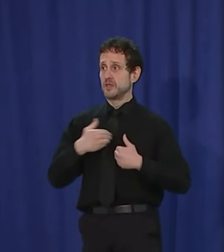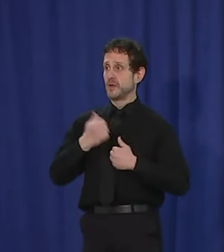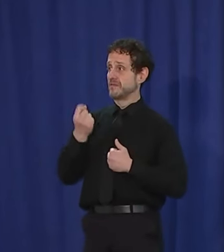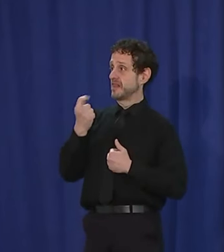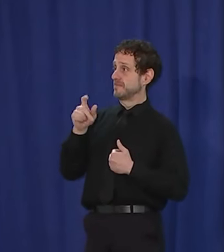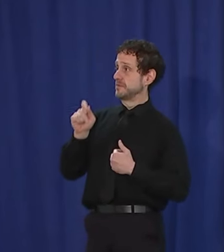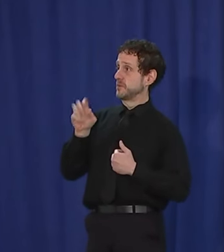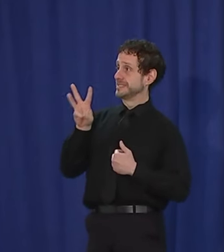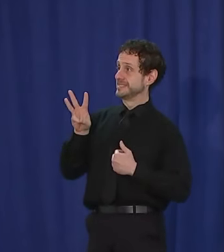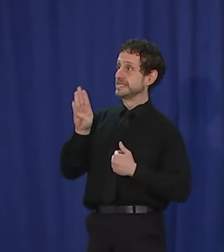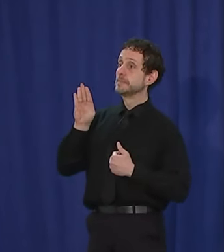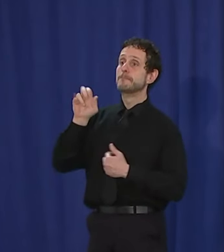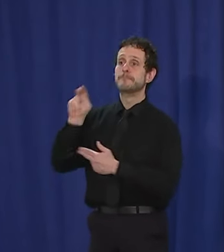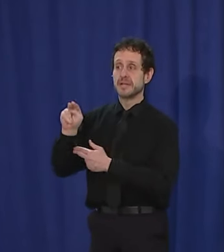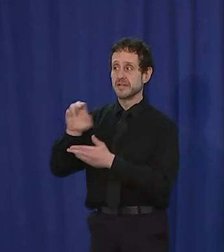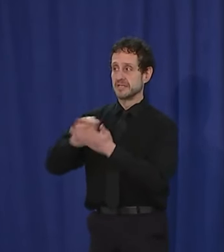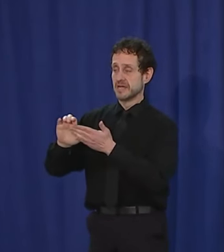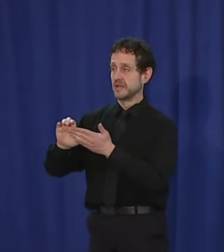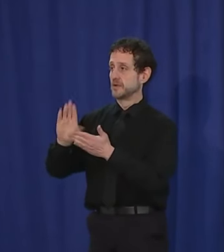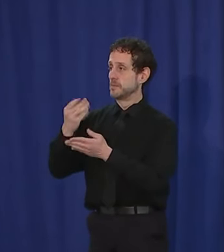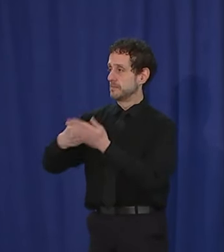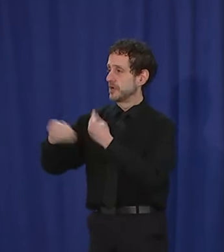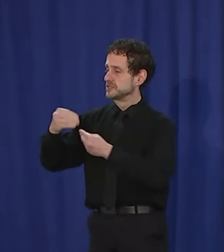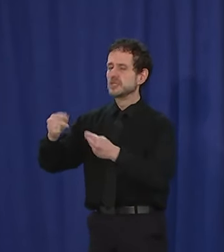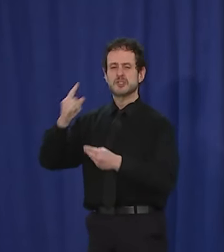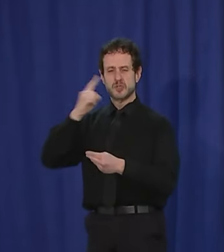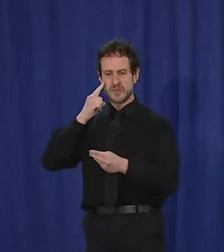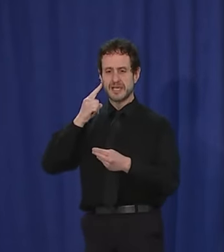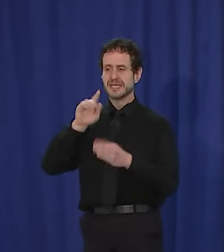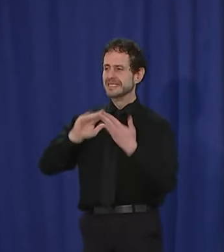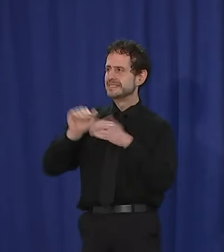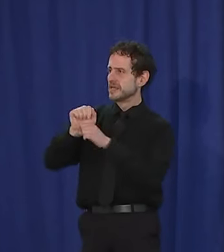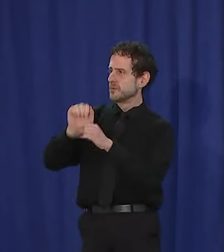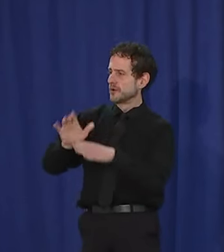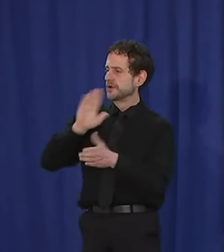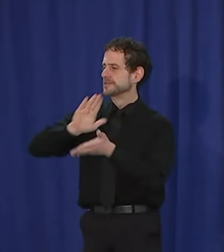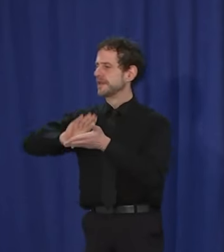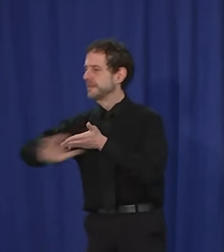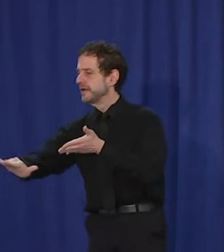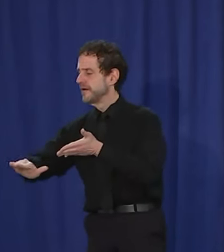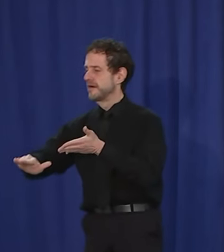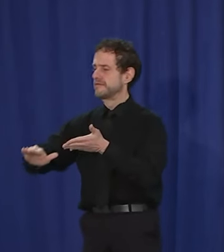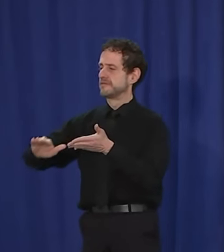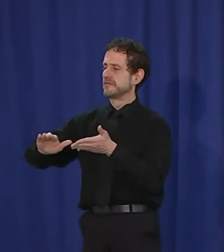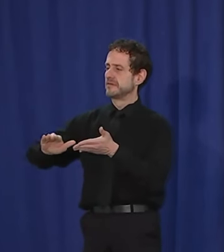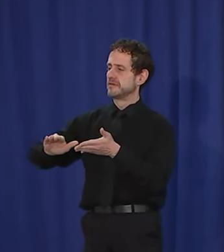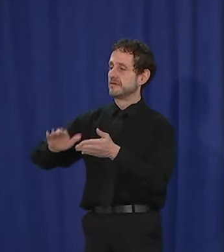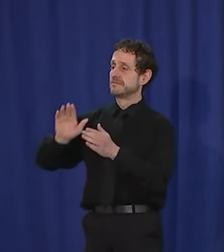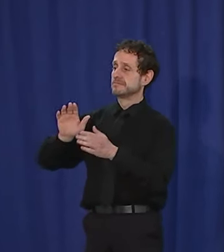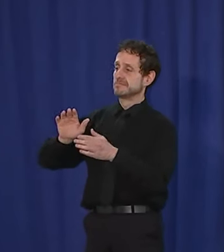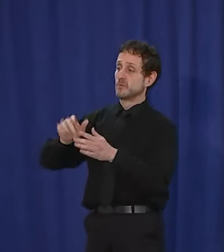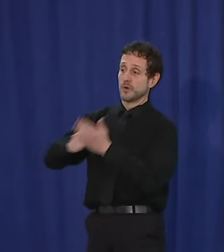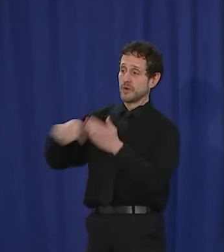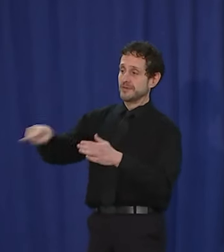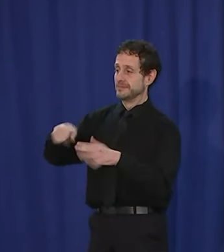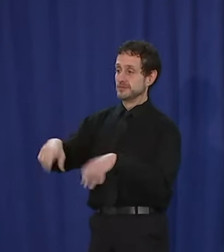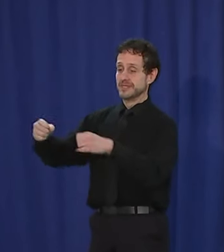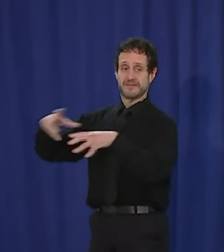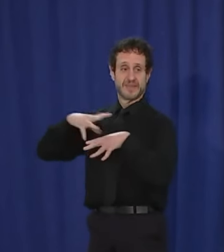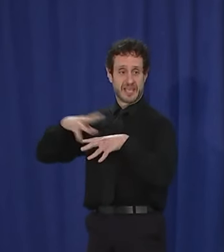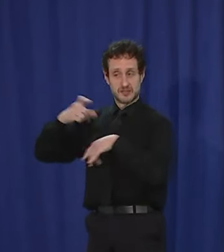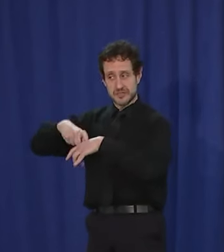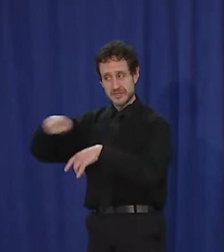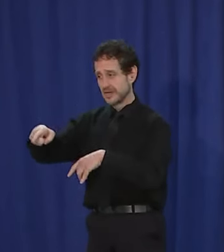billion budget? Furloughs, layoffs, program cuts, are tax increases needed? If not, how is